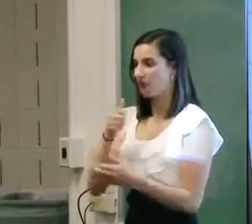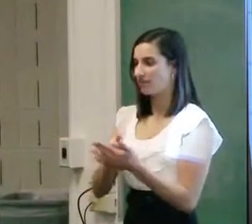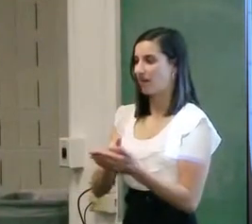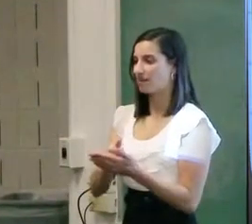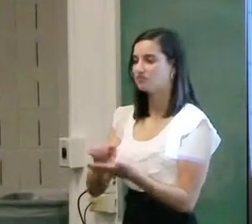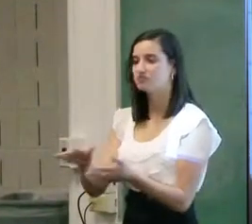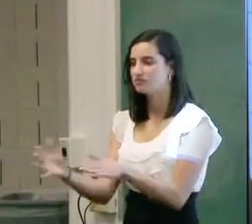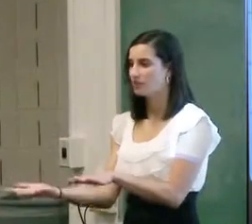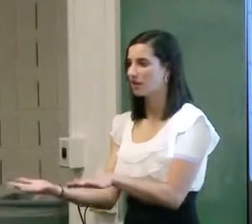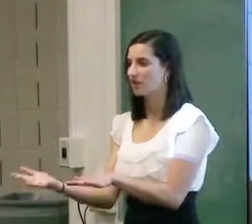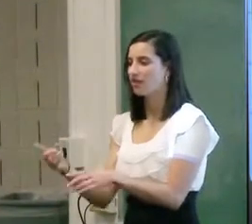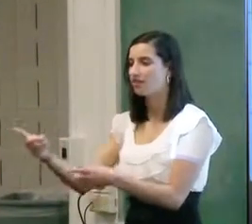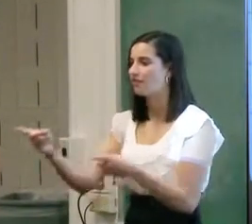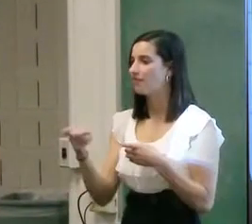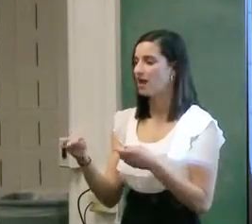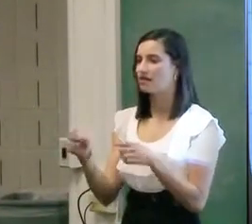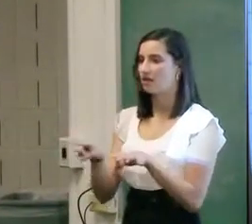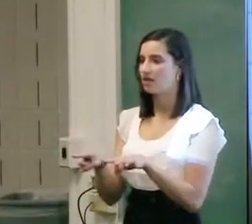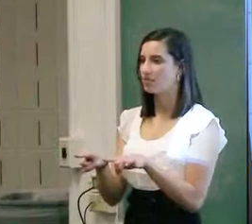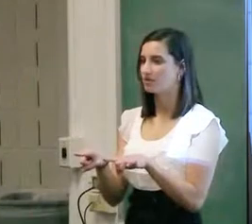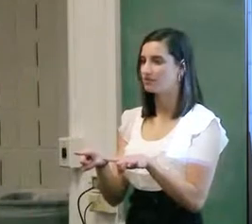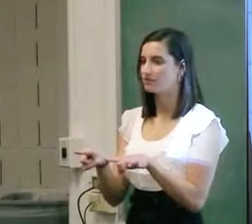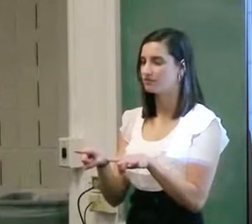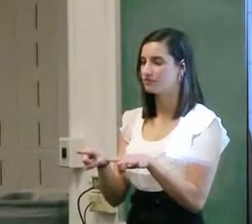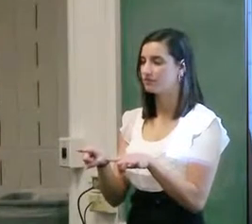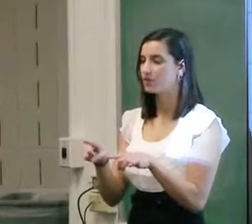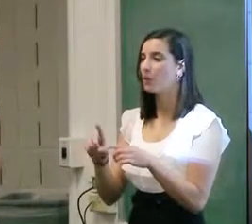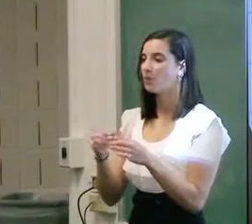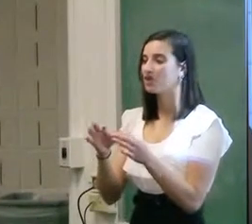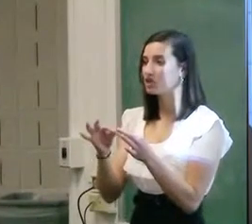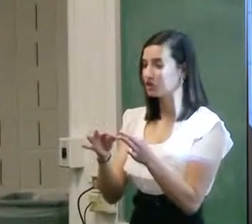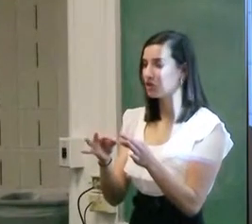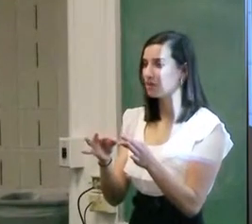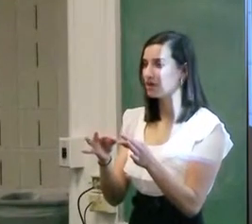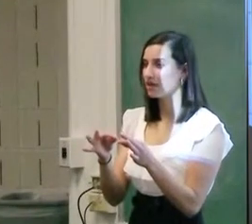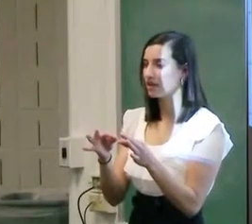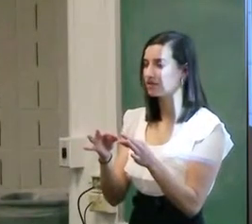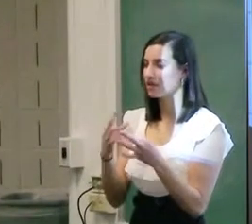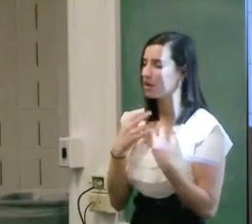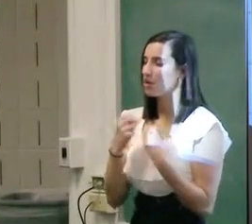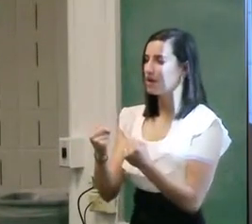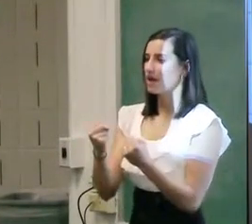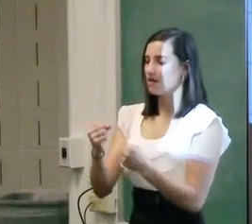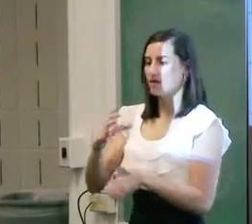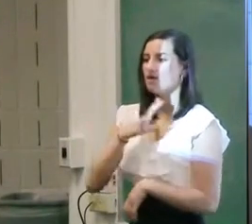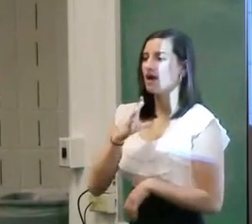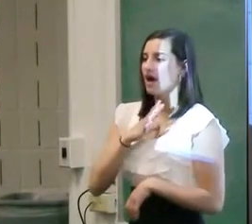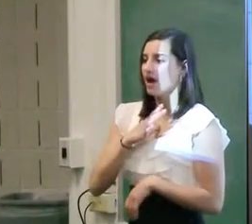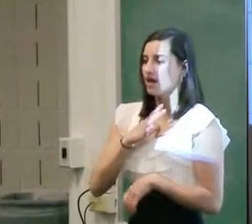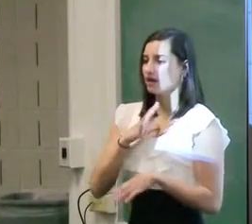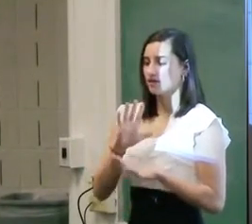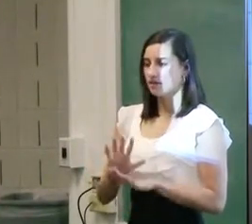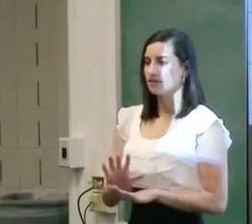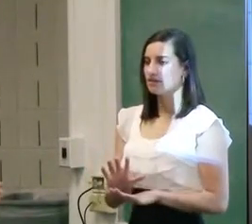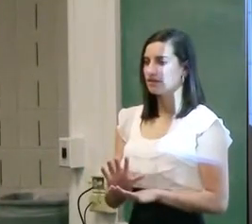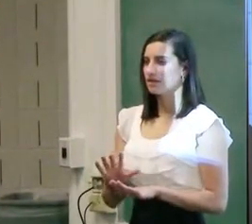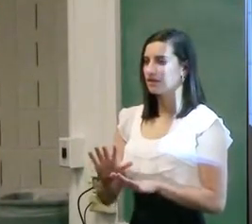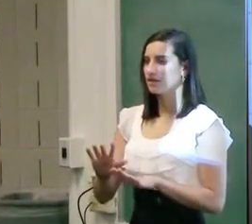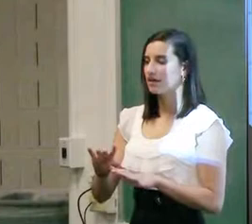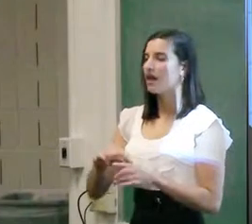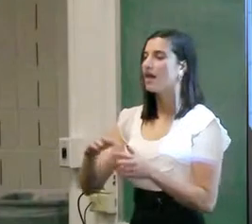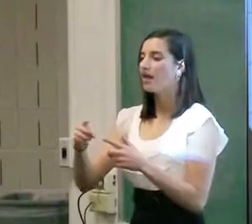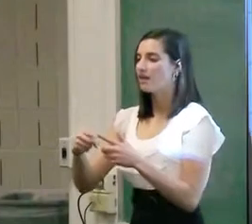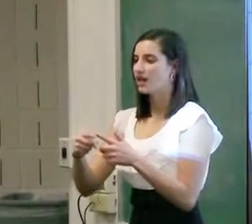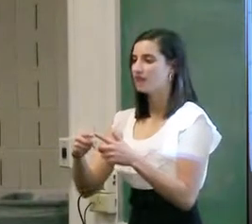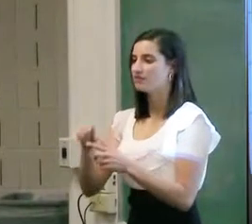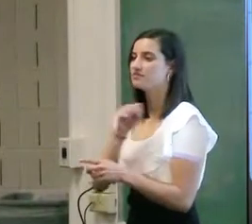so fast, and being an interpreter, you need to be able to put your brave face on and just be able to handle the work. And then having